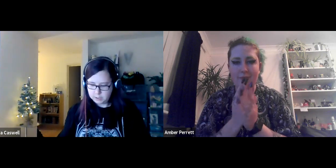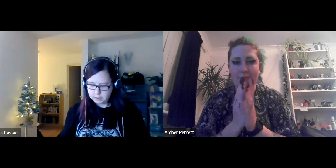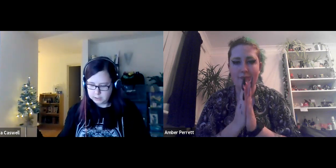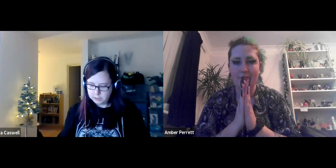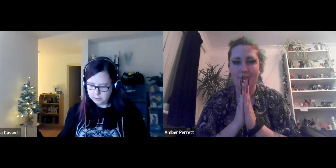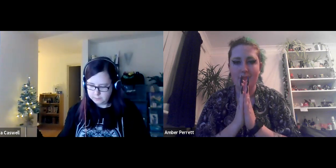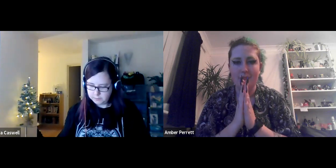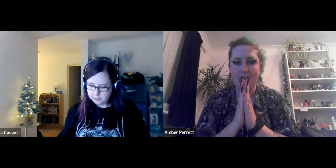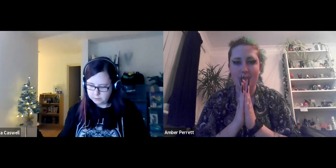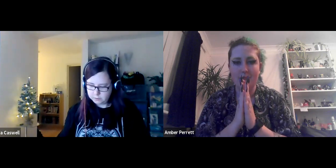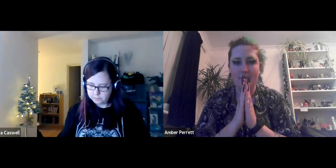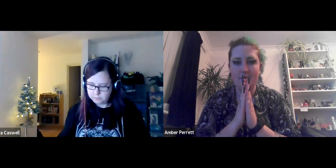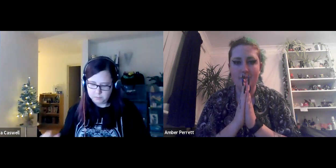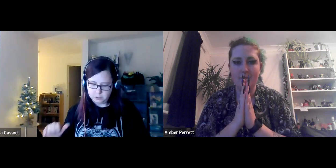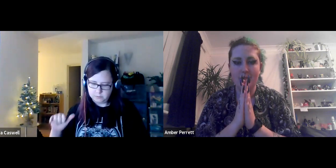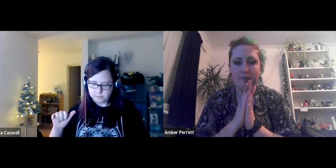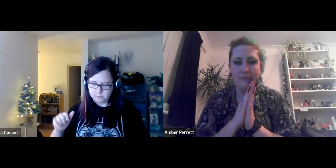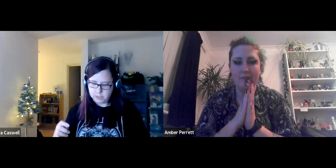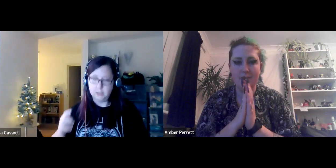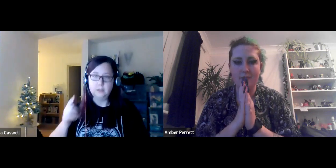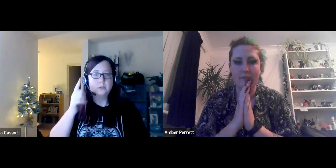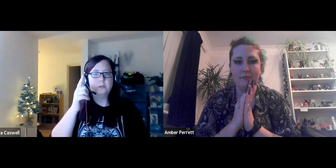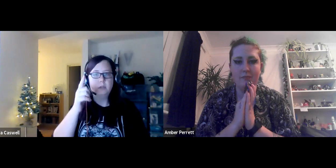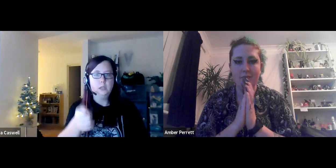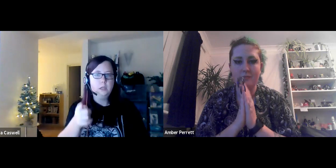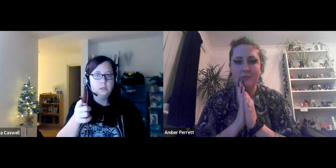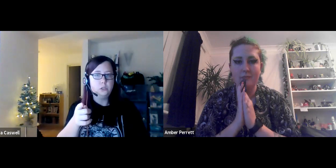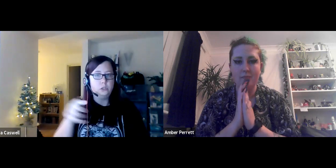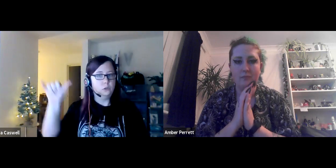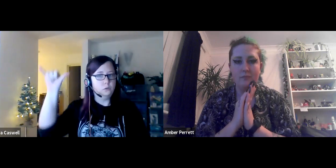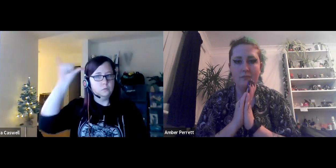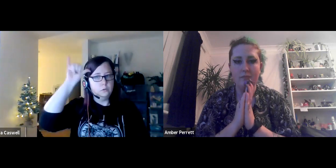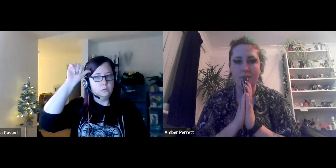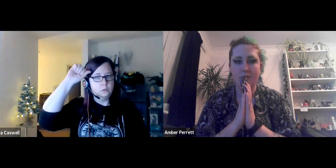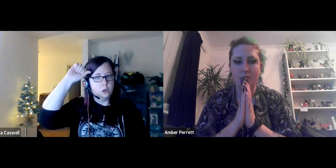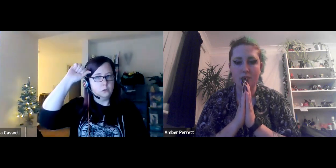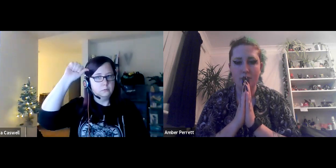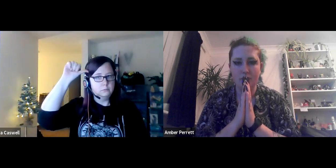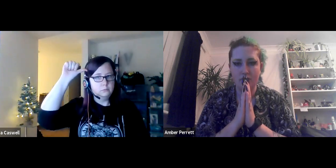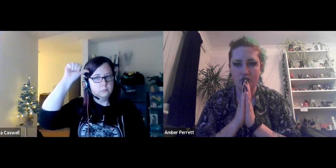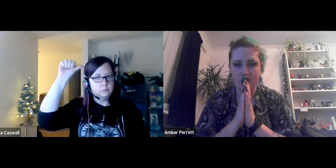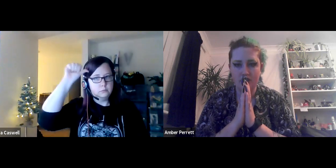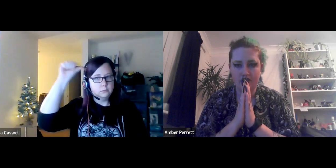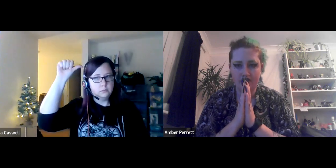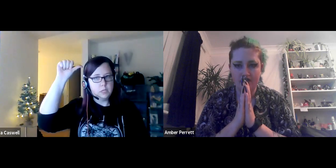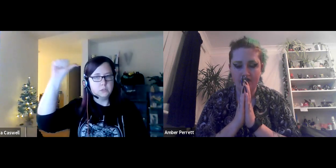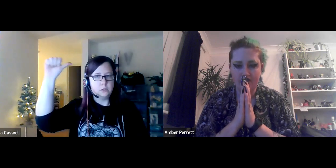And the other thing that I thought would be useful is, do you know? So